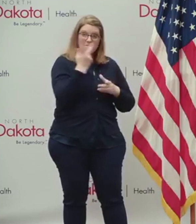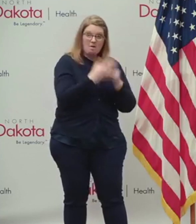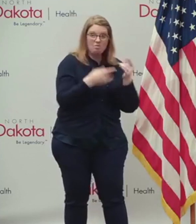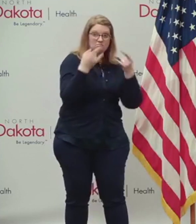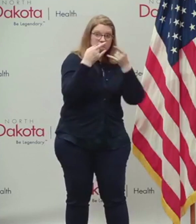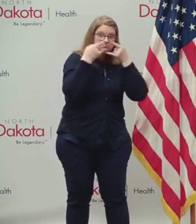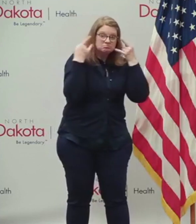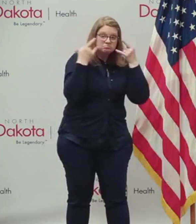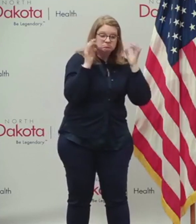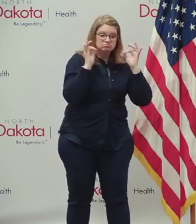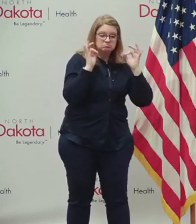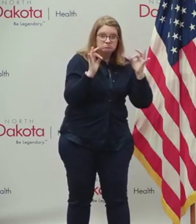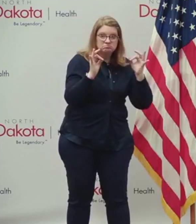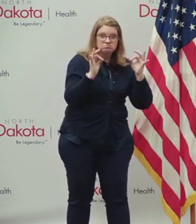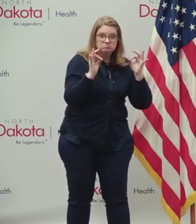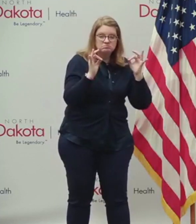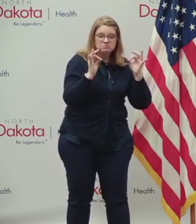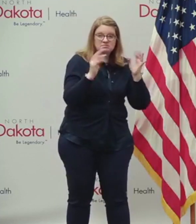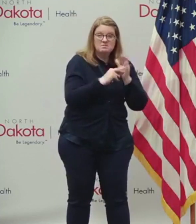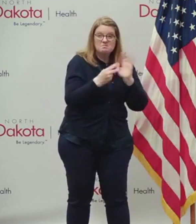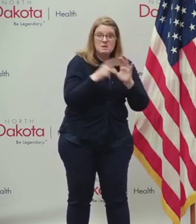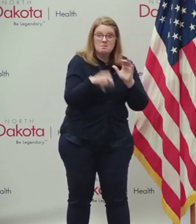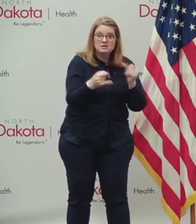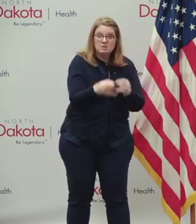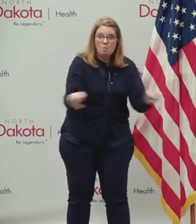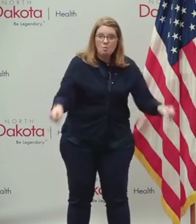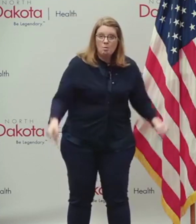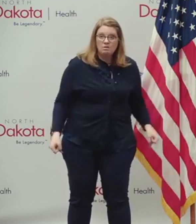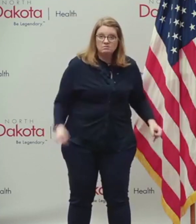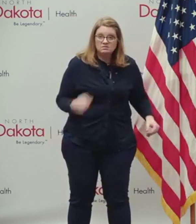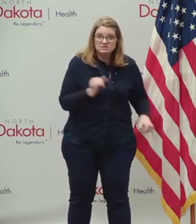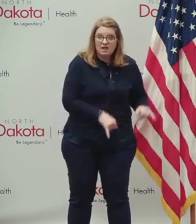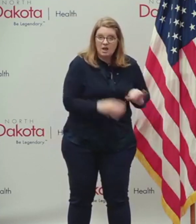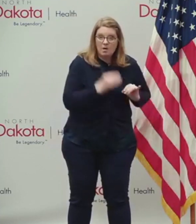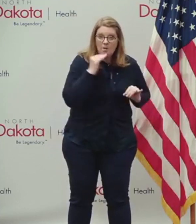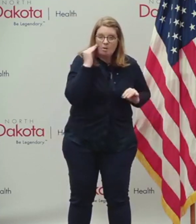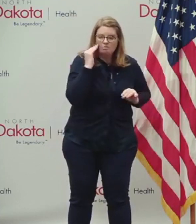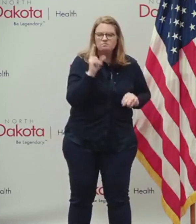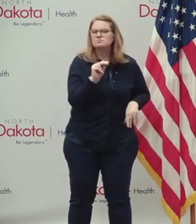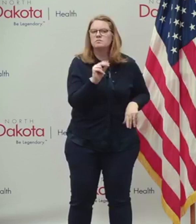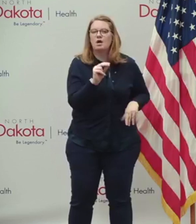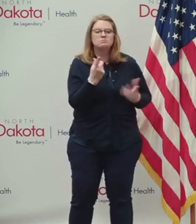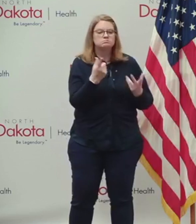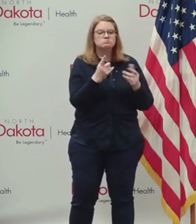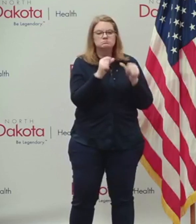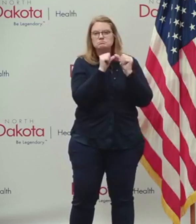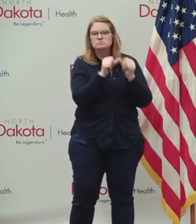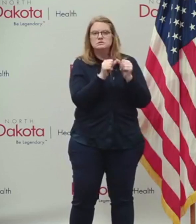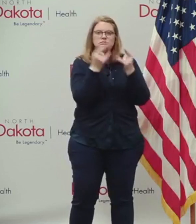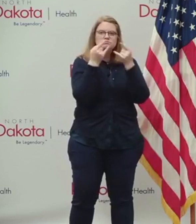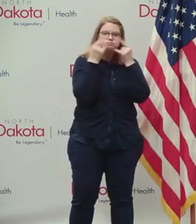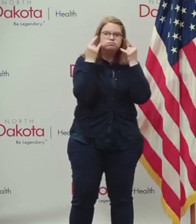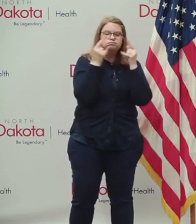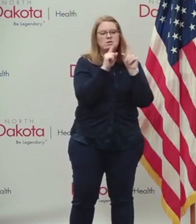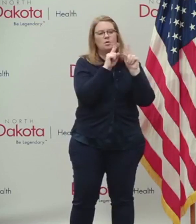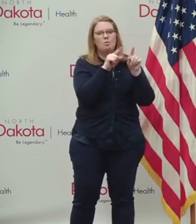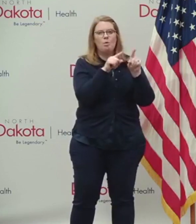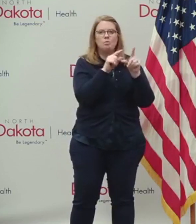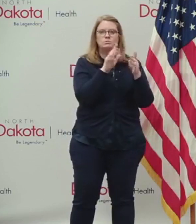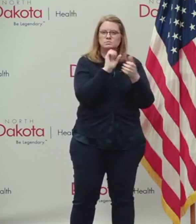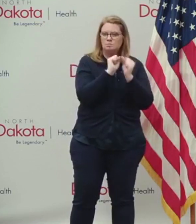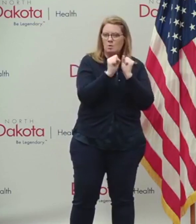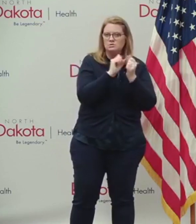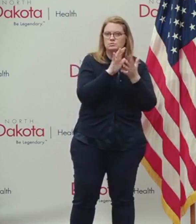masks, then do not have to quarantine. They can continue to wear their mask properly and attend their sports and school,